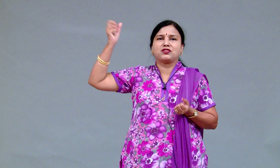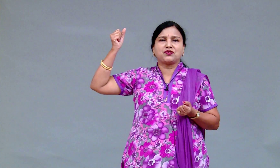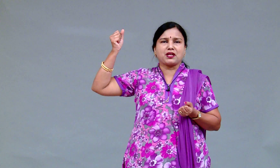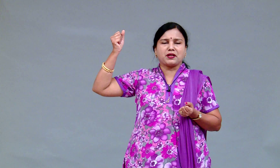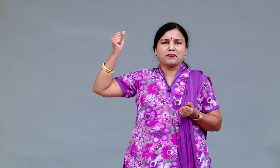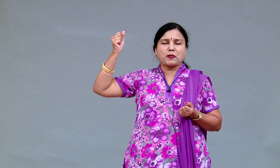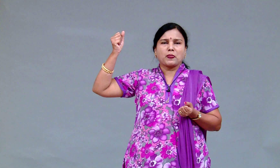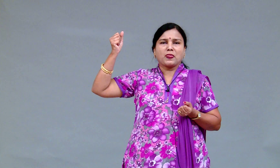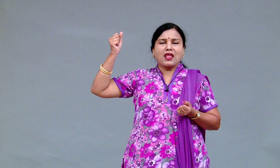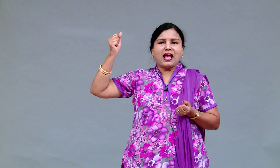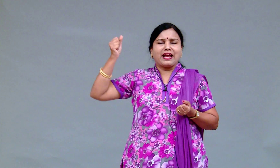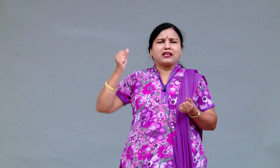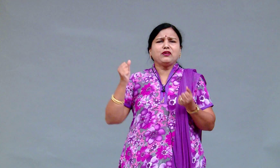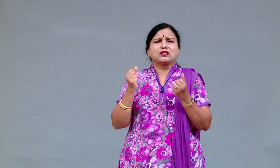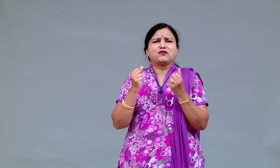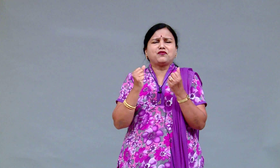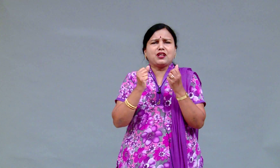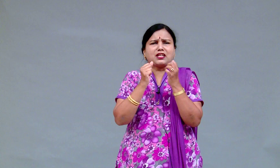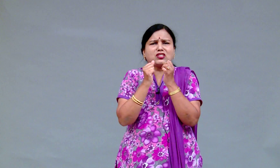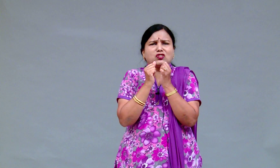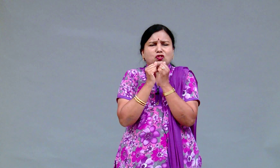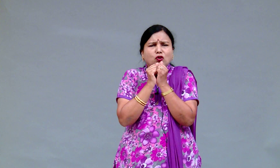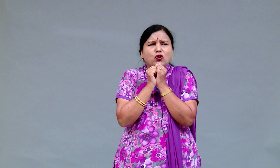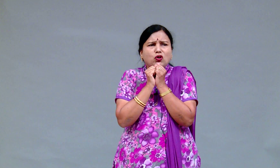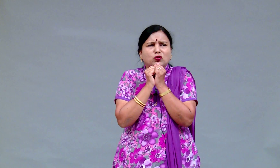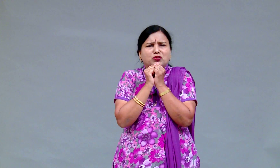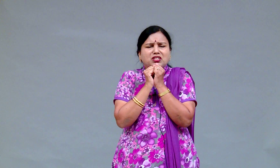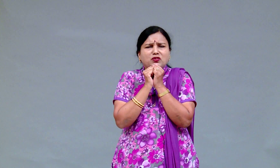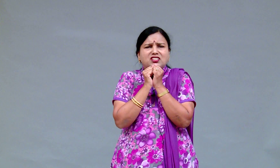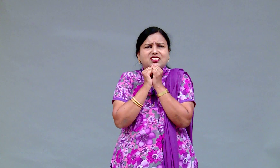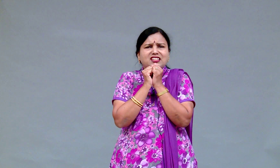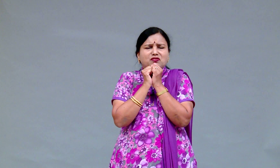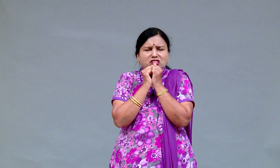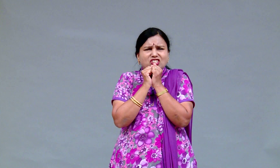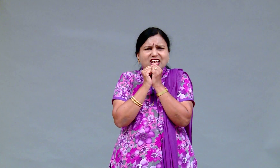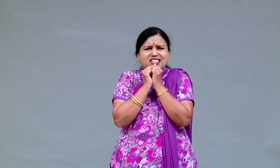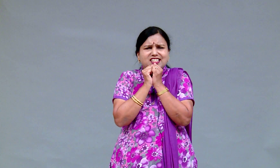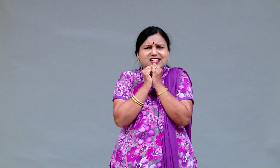tree and he was feeling so cold, his teeth were chattering.